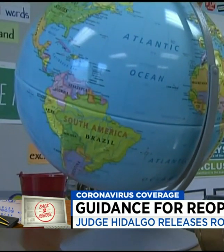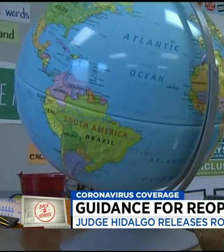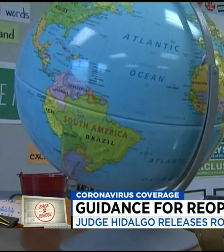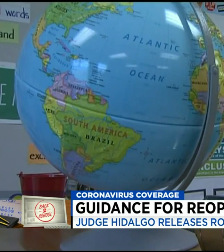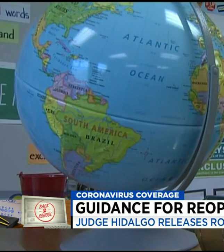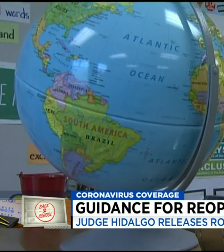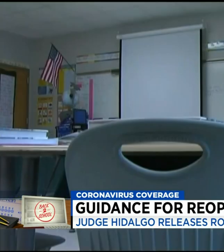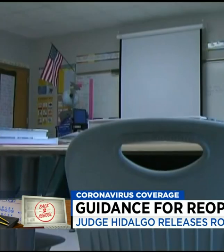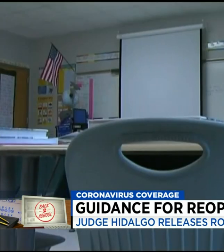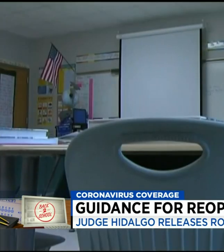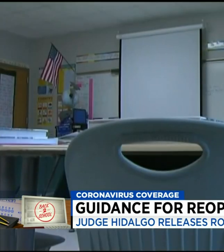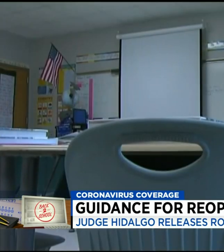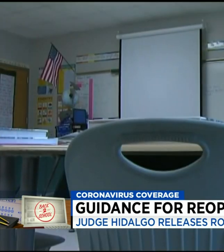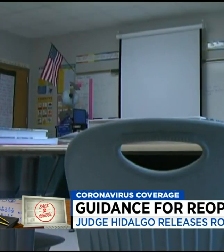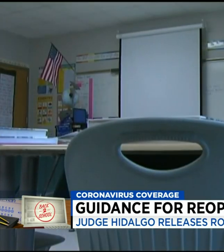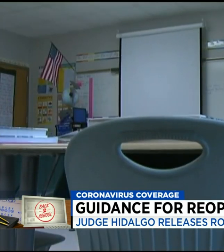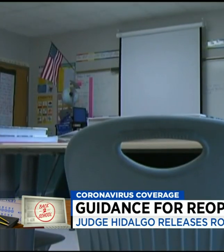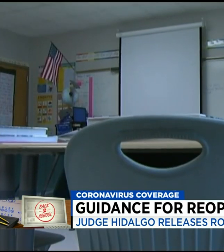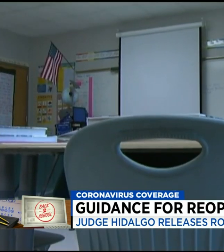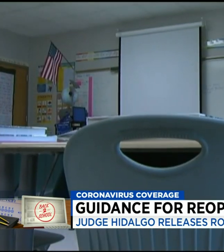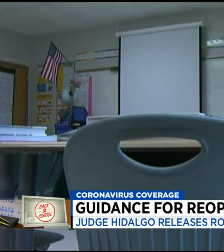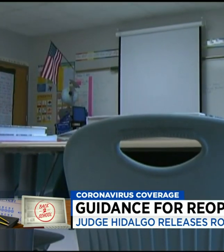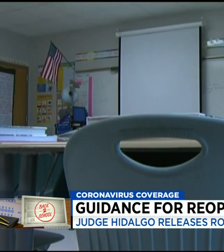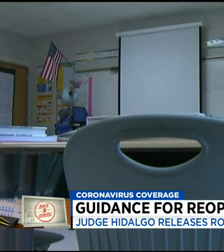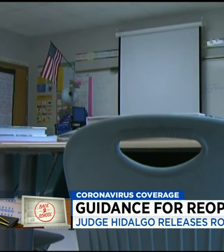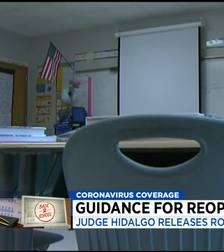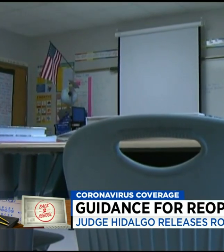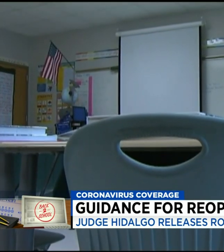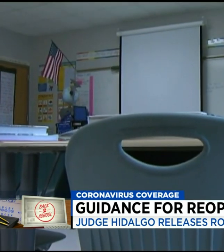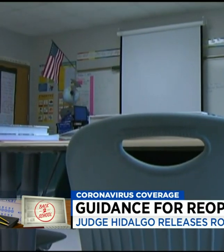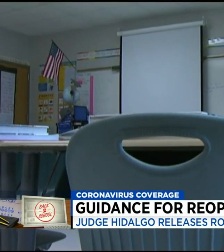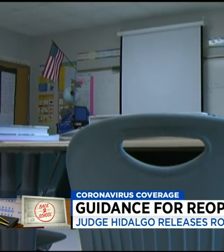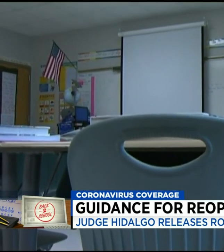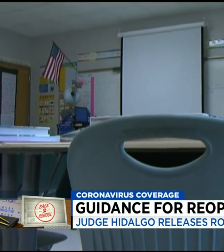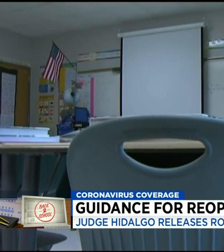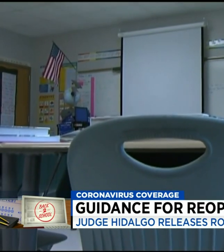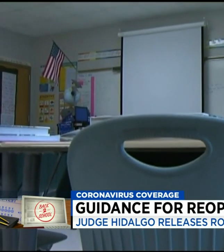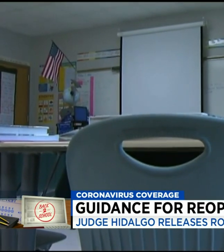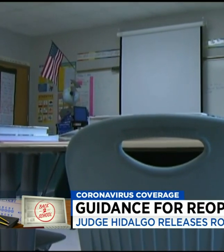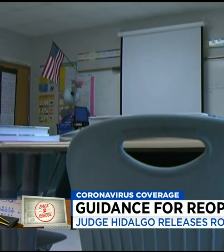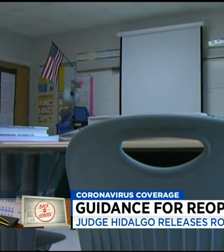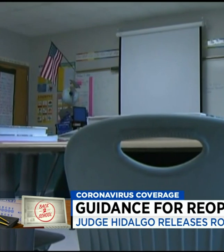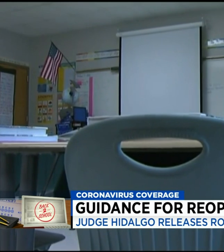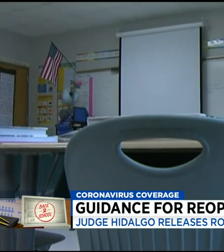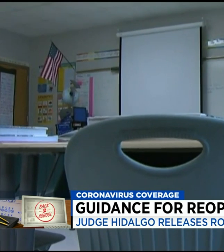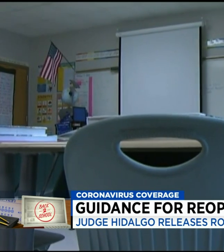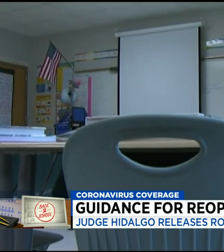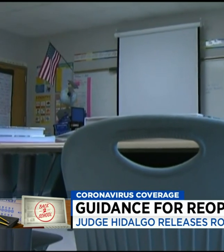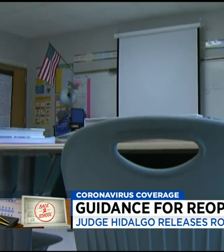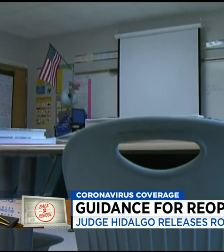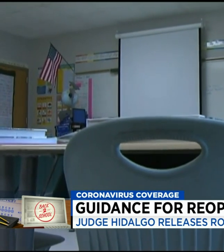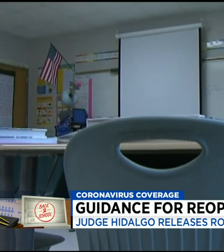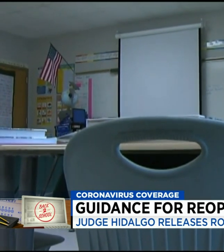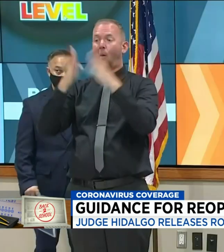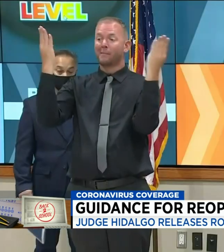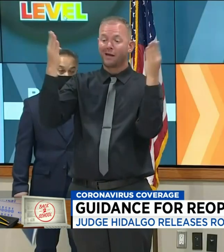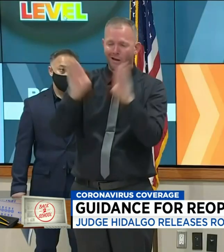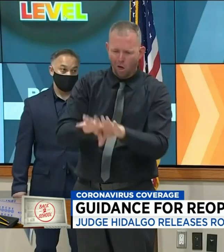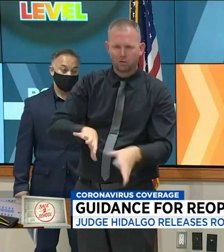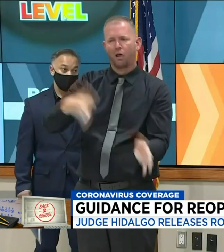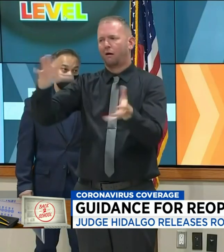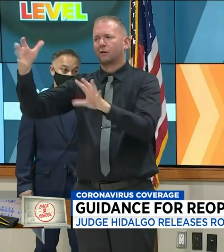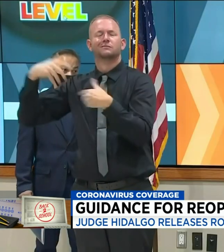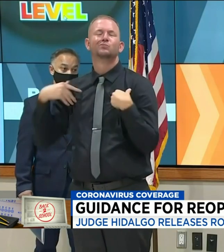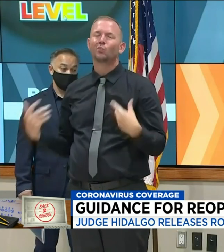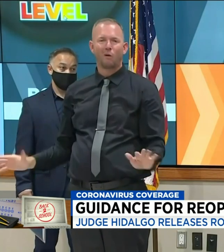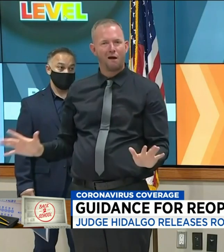local government officials have no power to shut down school districts, leaving that decision up to the districts themselves. We think